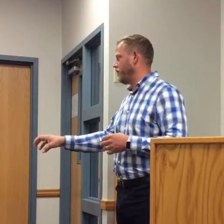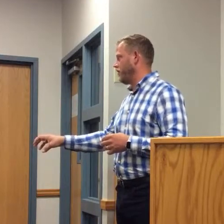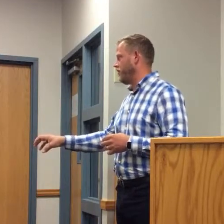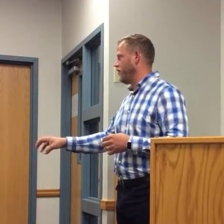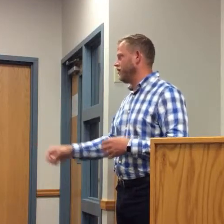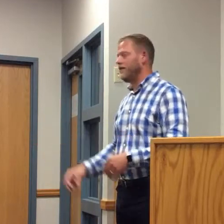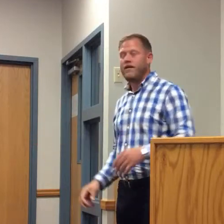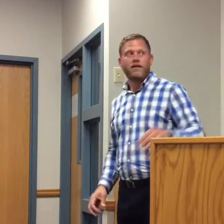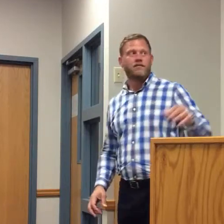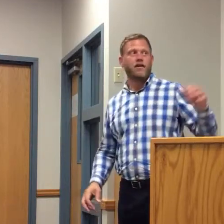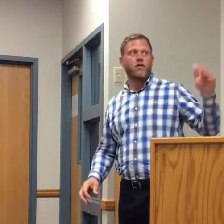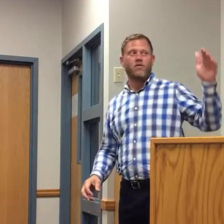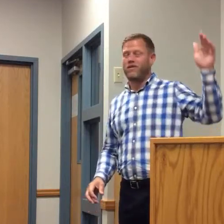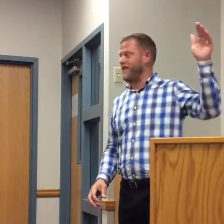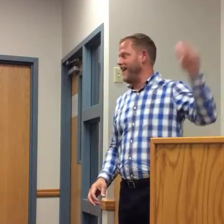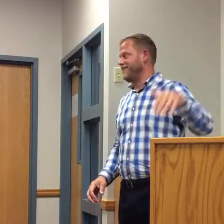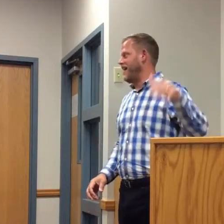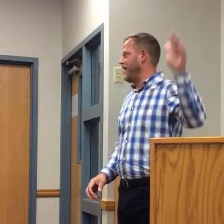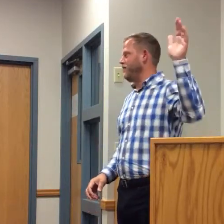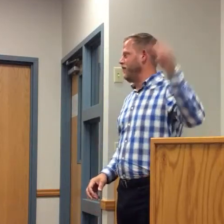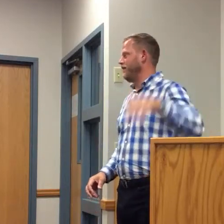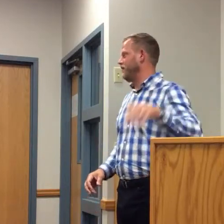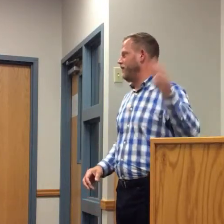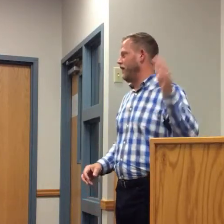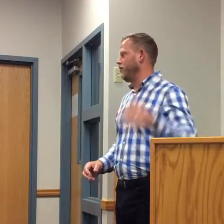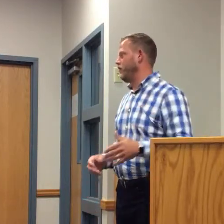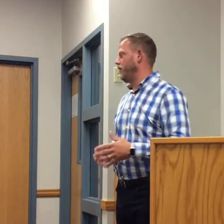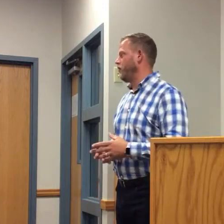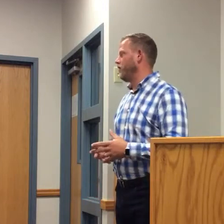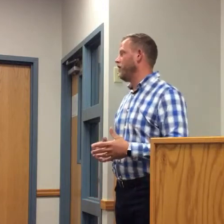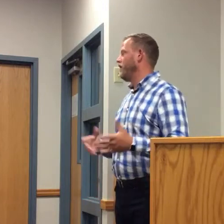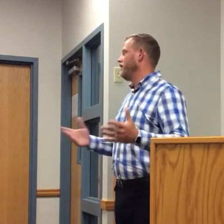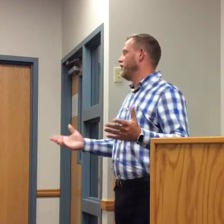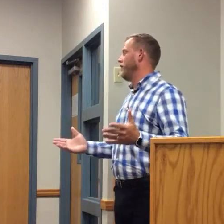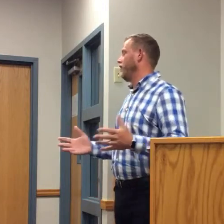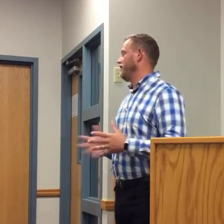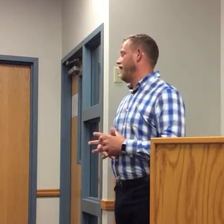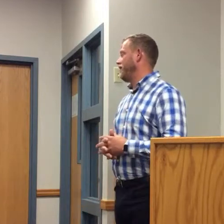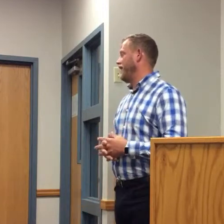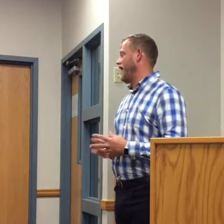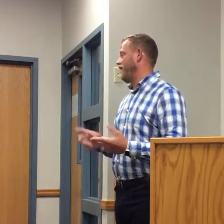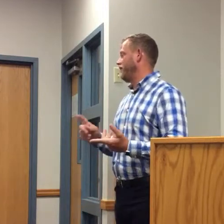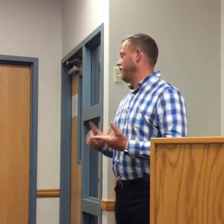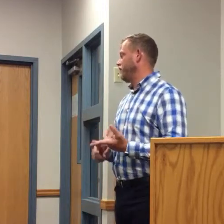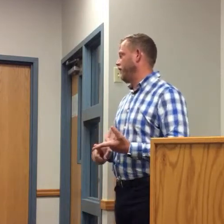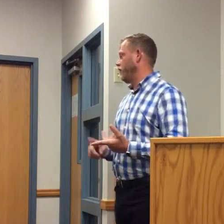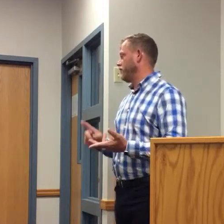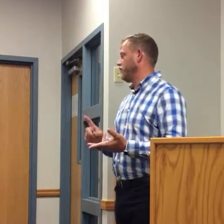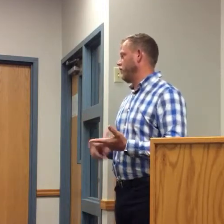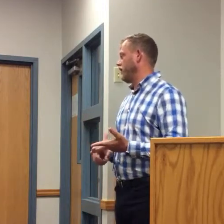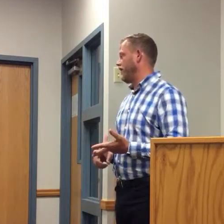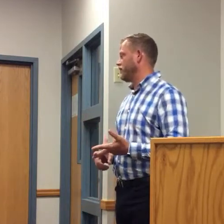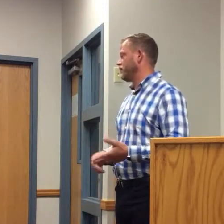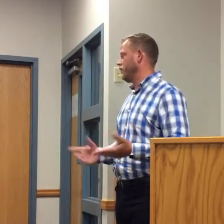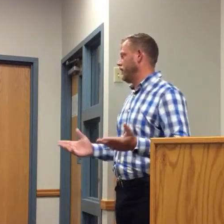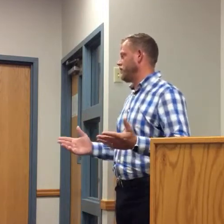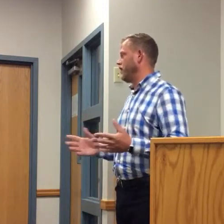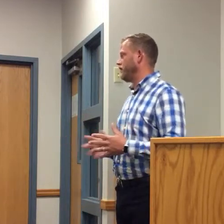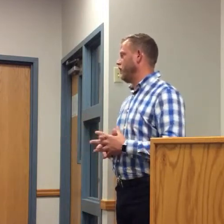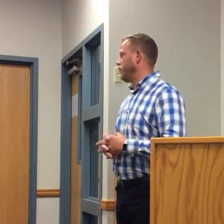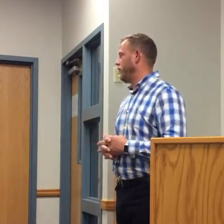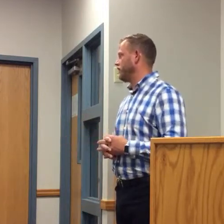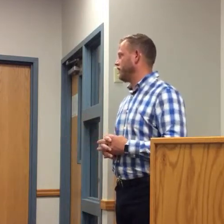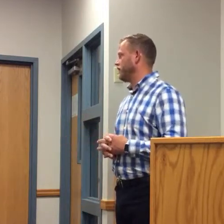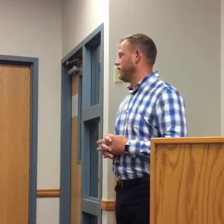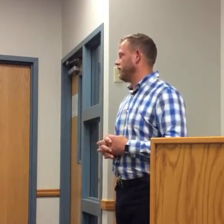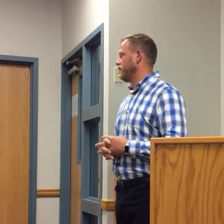Blue Academy kids. So that time isn't available anymore. So the only time that they have is either before school or after school. And as you